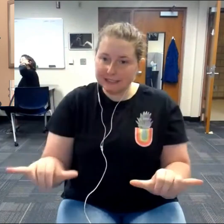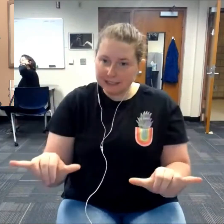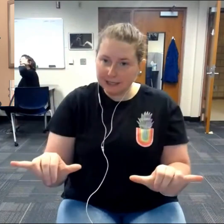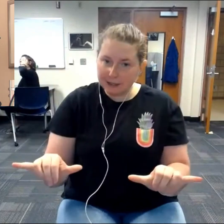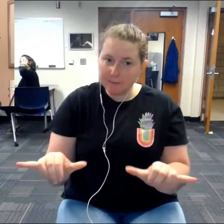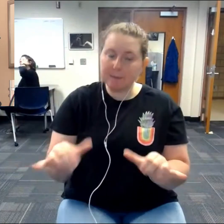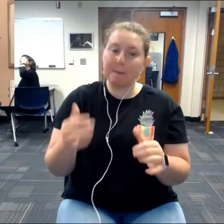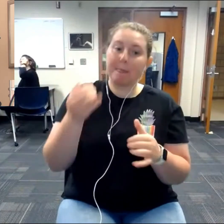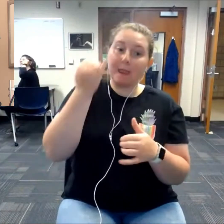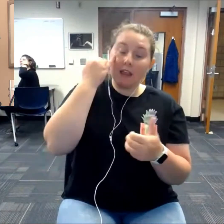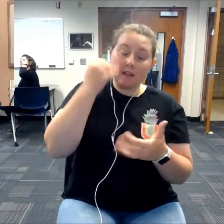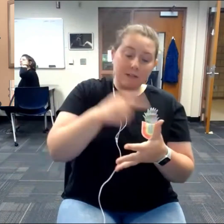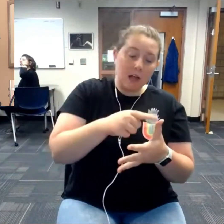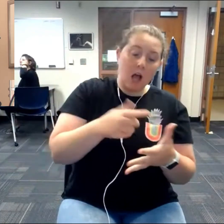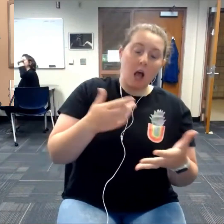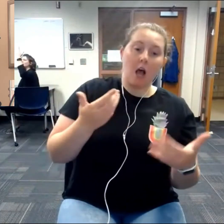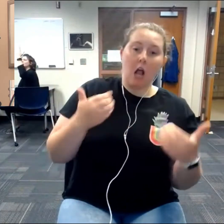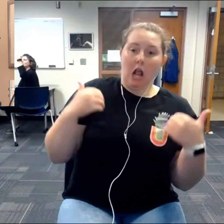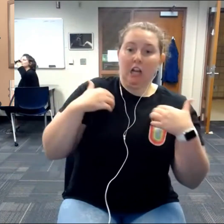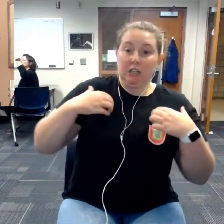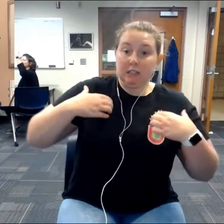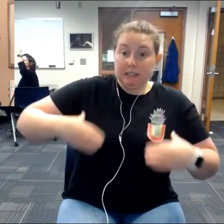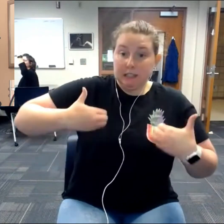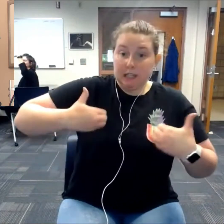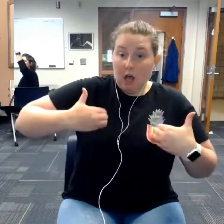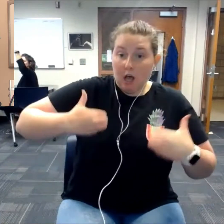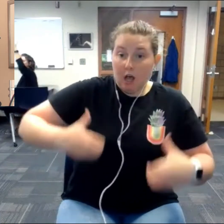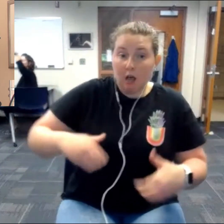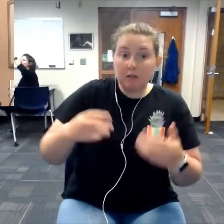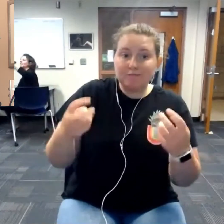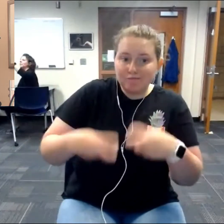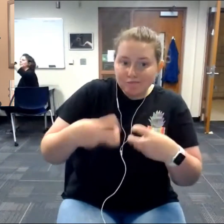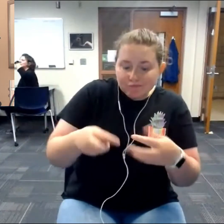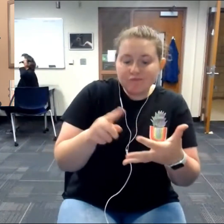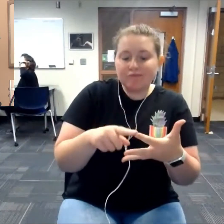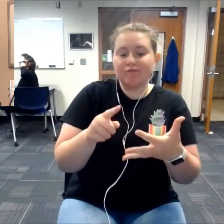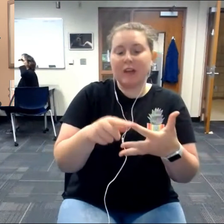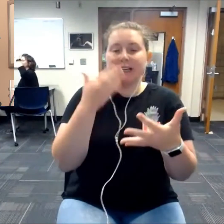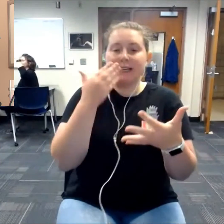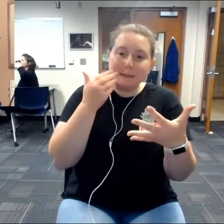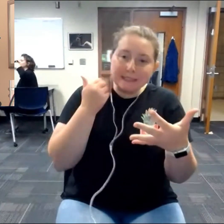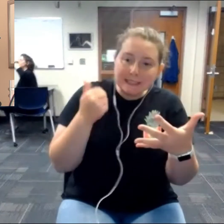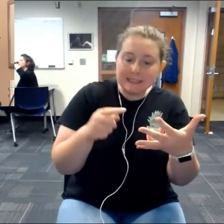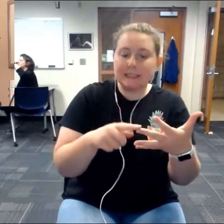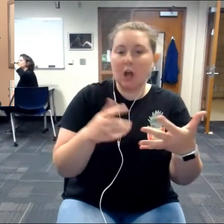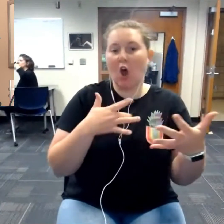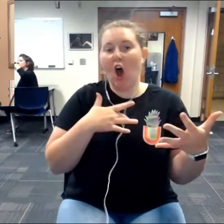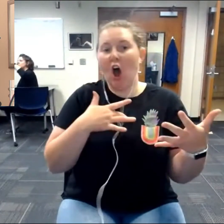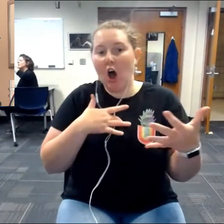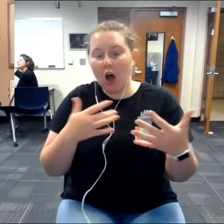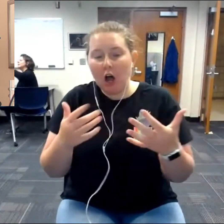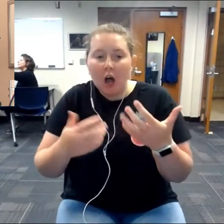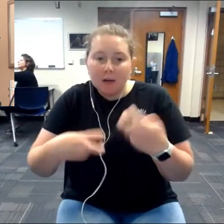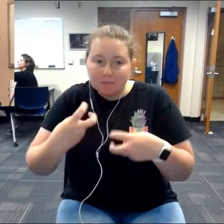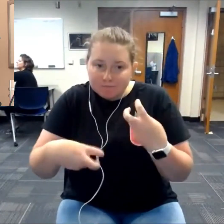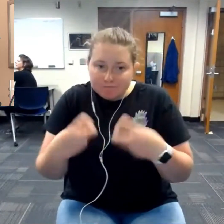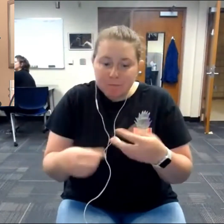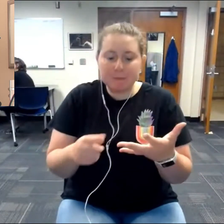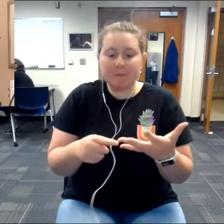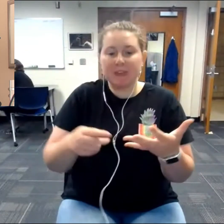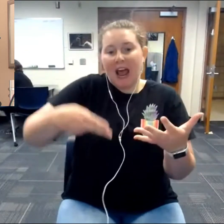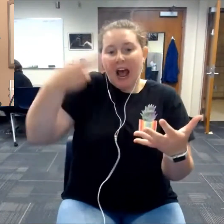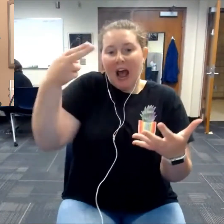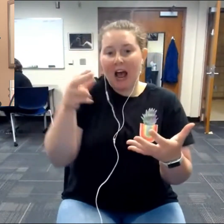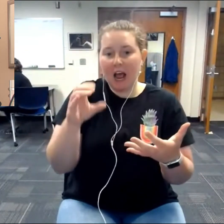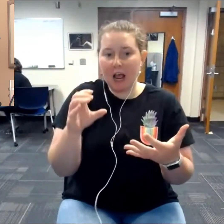if they have any diabetic problems. Problems of the circulation system, high blood pressure, high cholesterol,